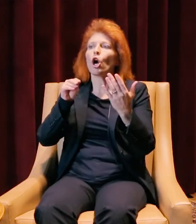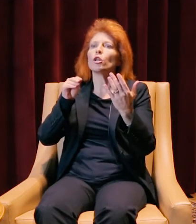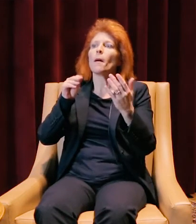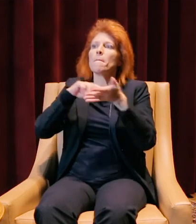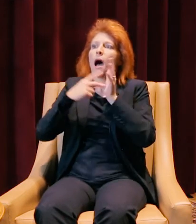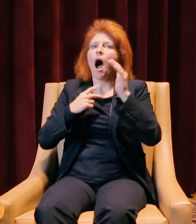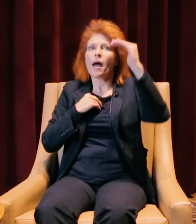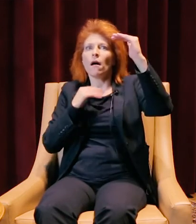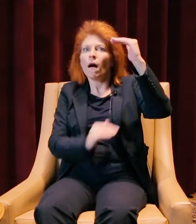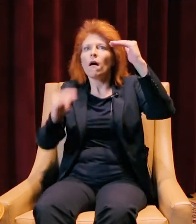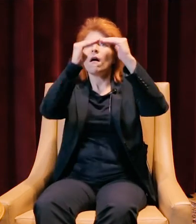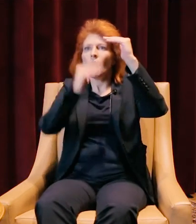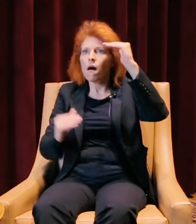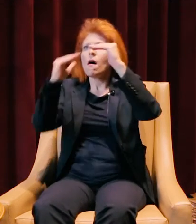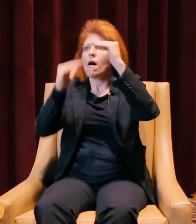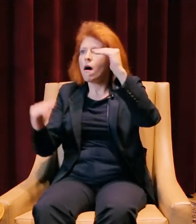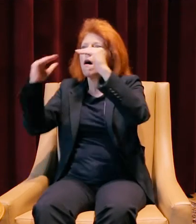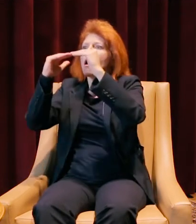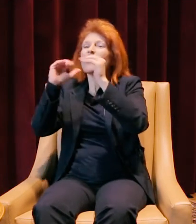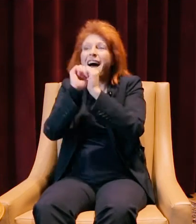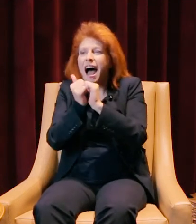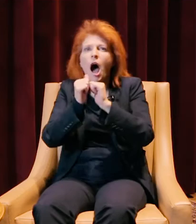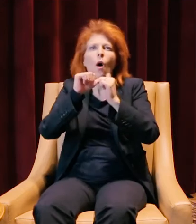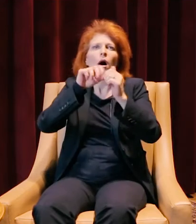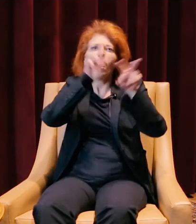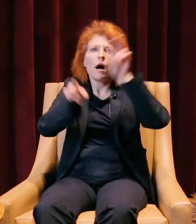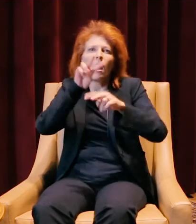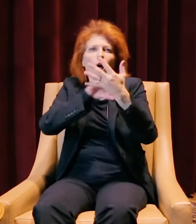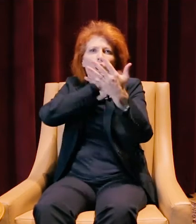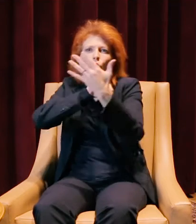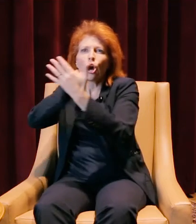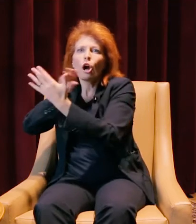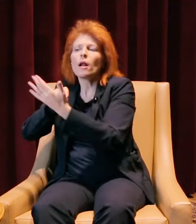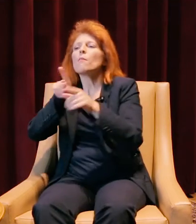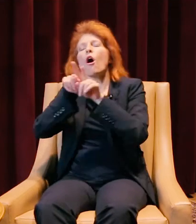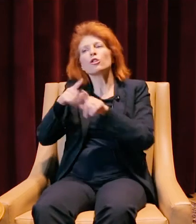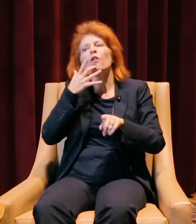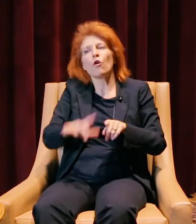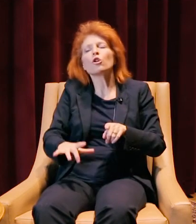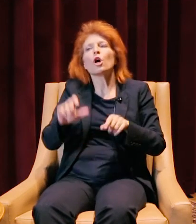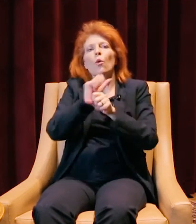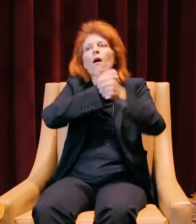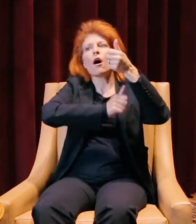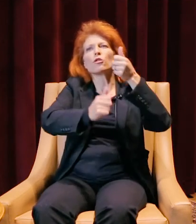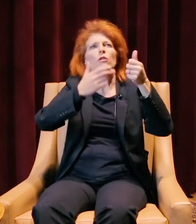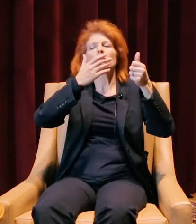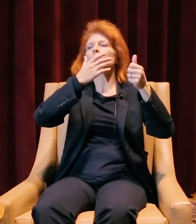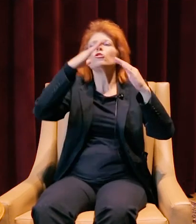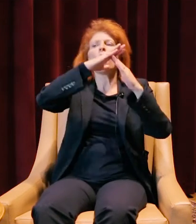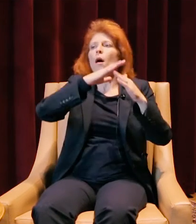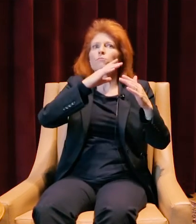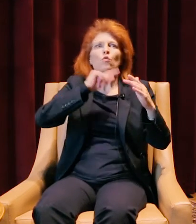game dramatically by observing them and learning from them. But I was also fortunate to work for some really high quality